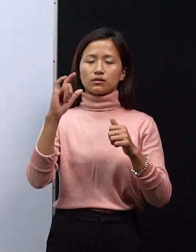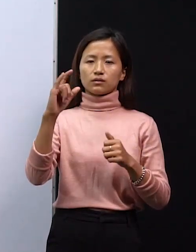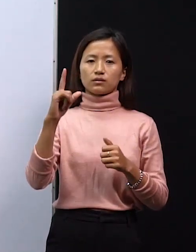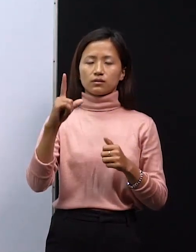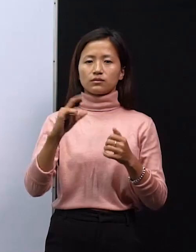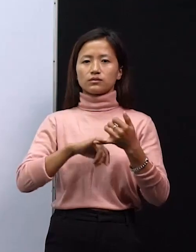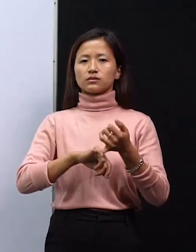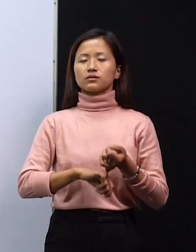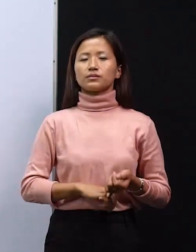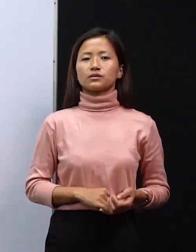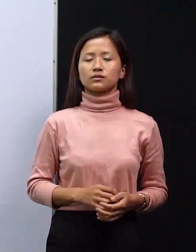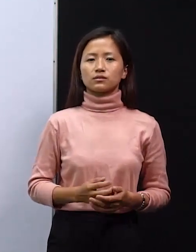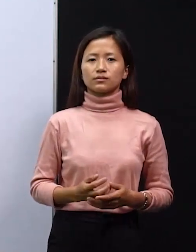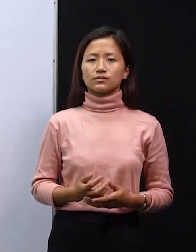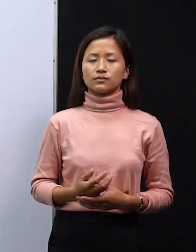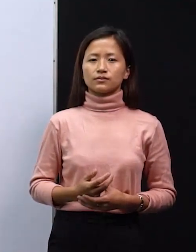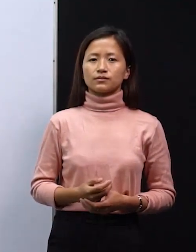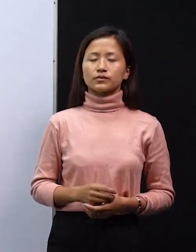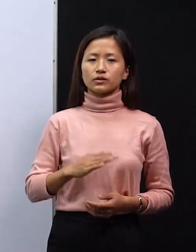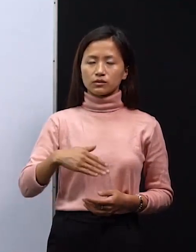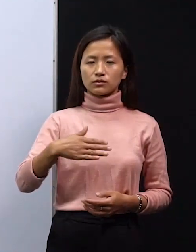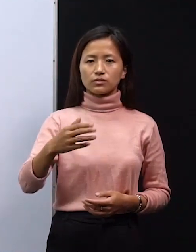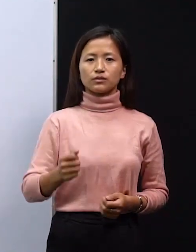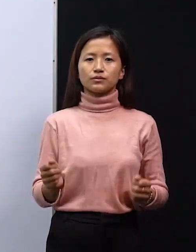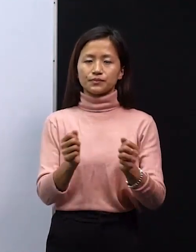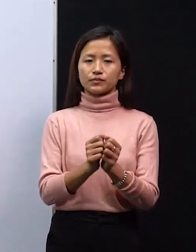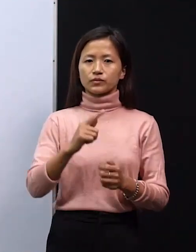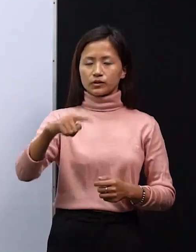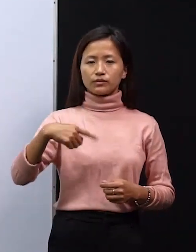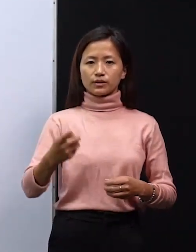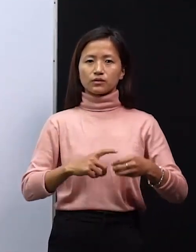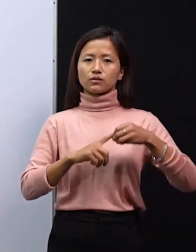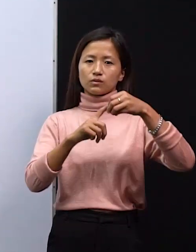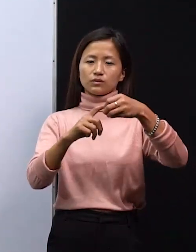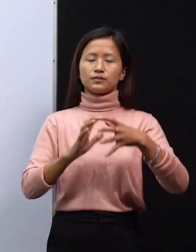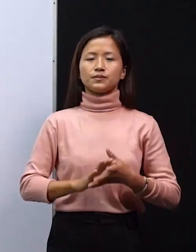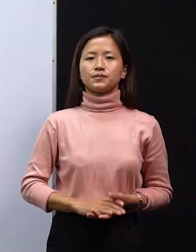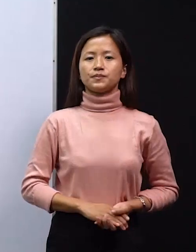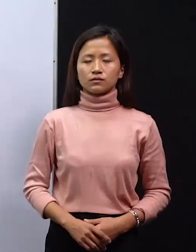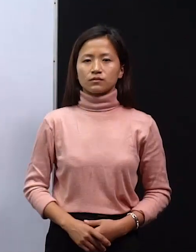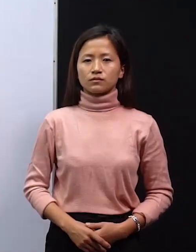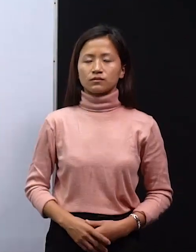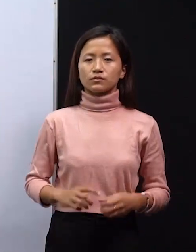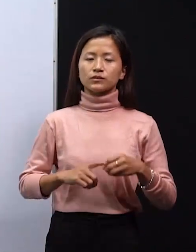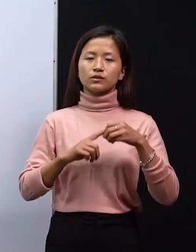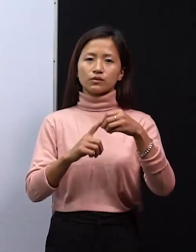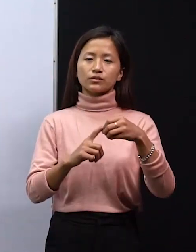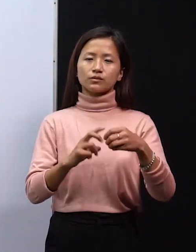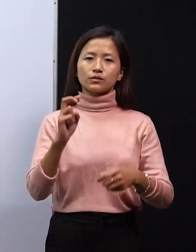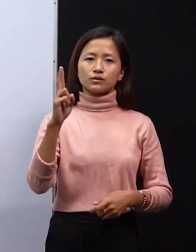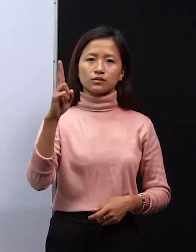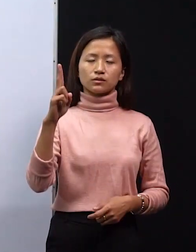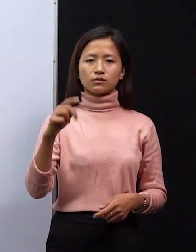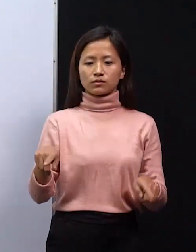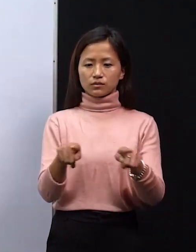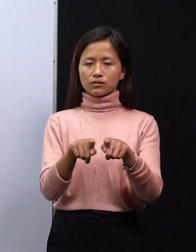get here. Alright? So with that, we'll continue with the next question. Question number 2 is